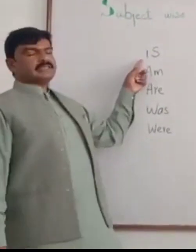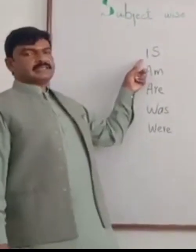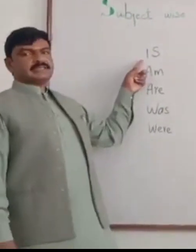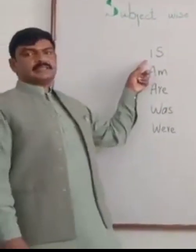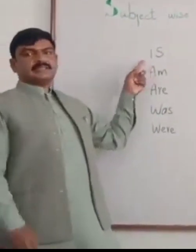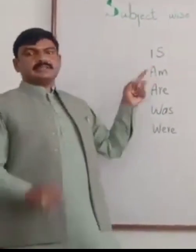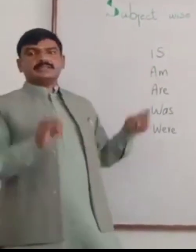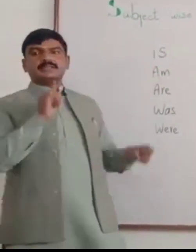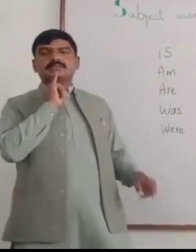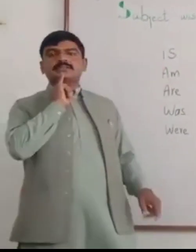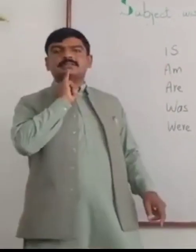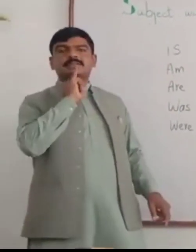is